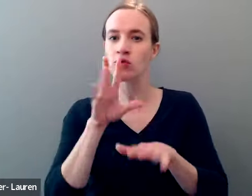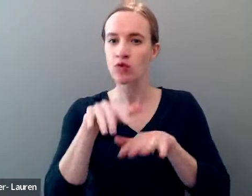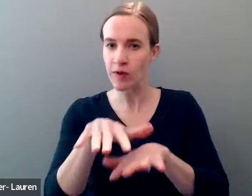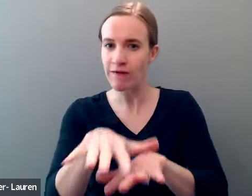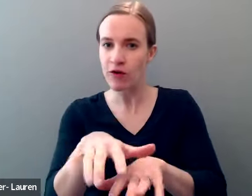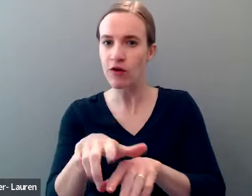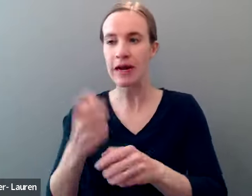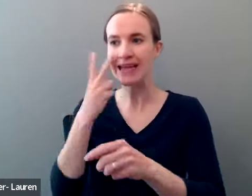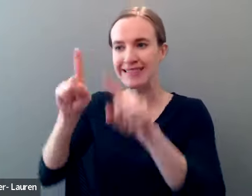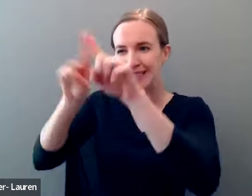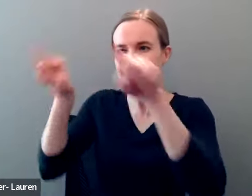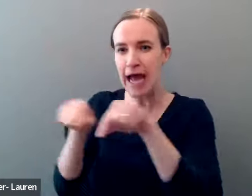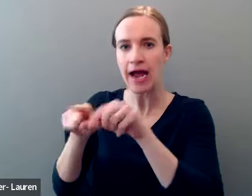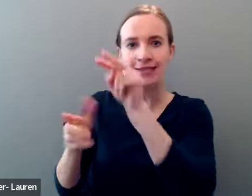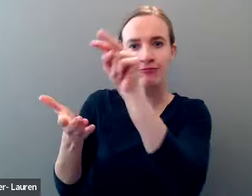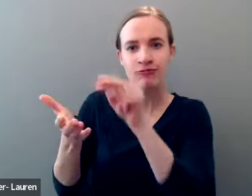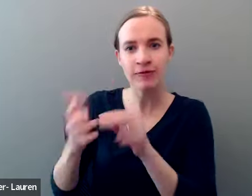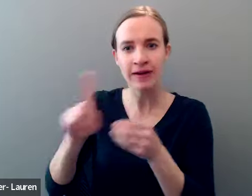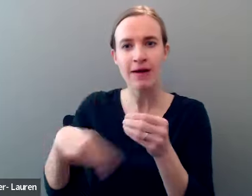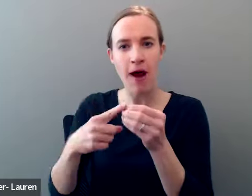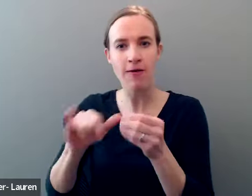All right. So,